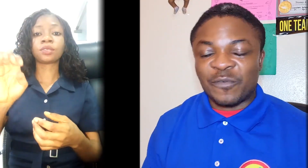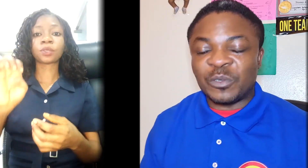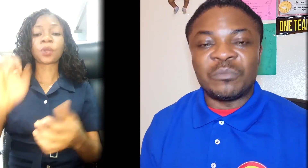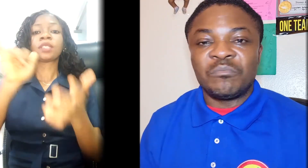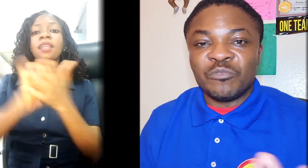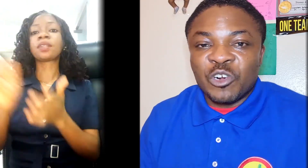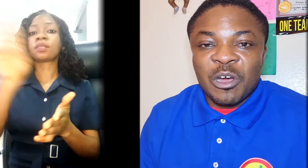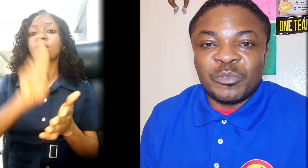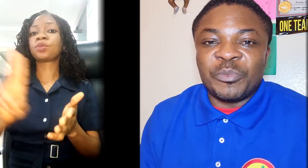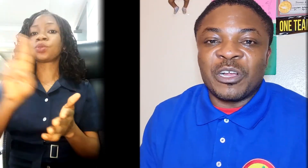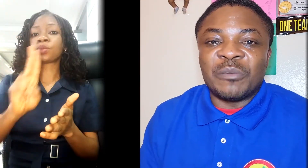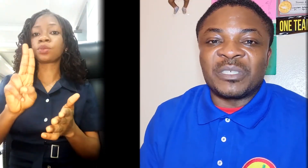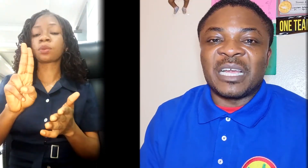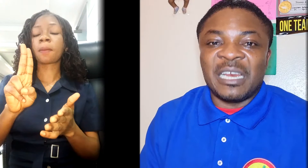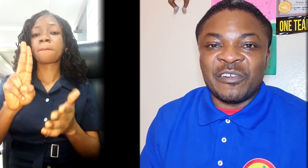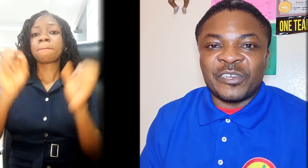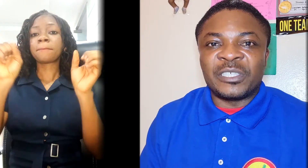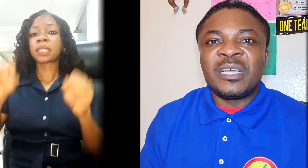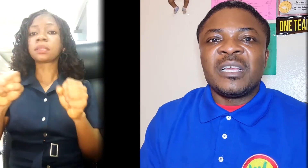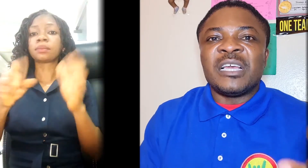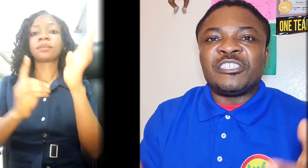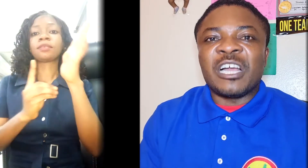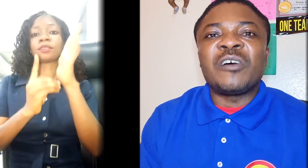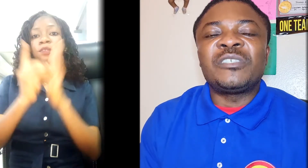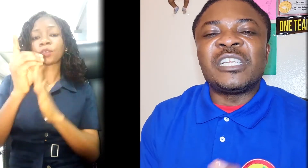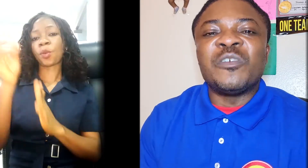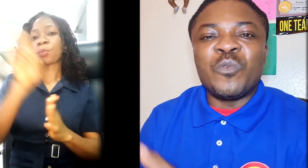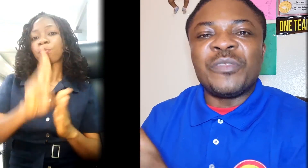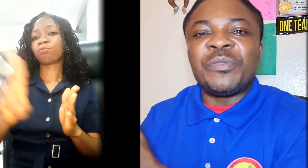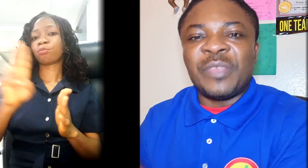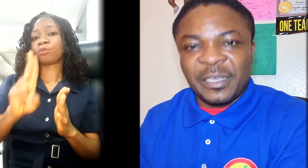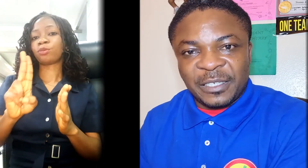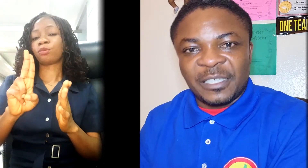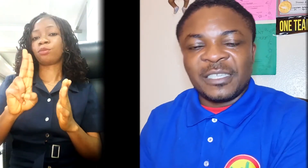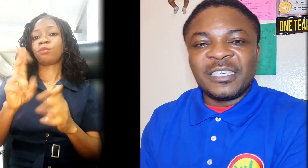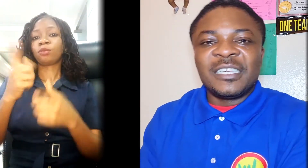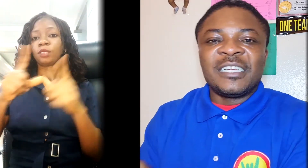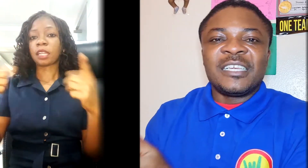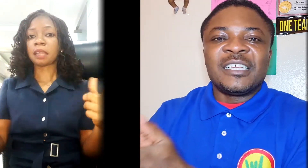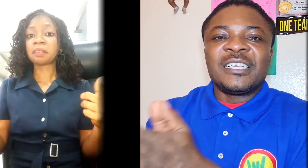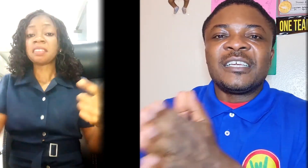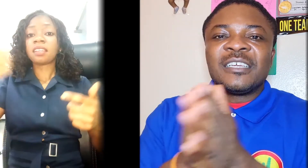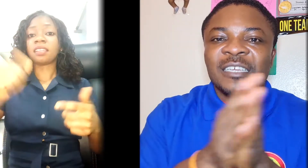will have to grow up to become sign language. A child dealing with this